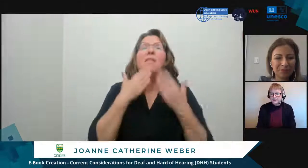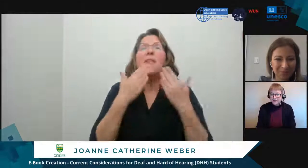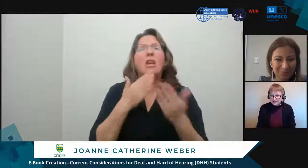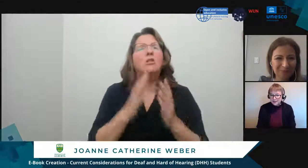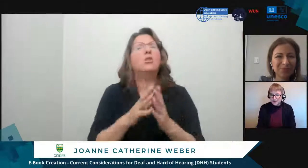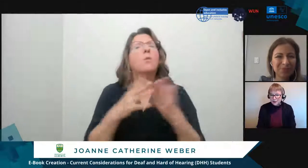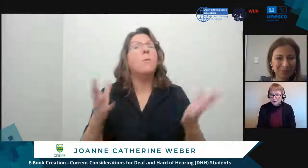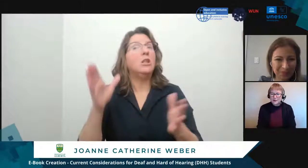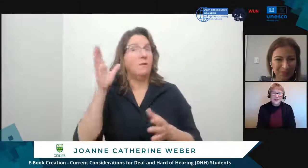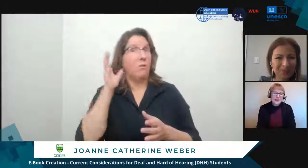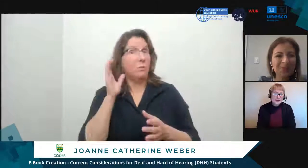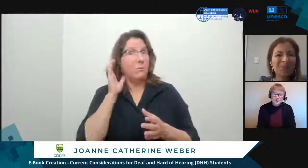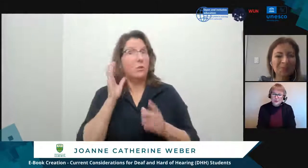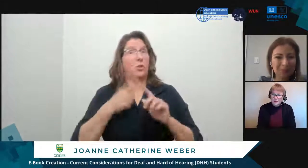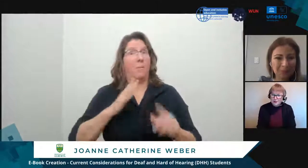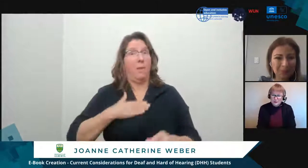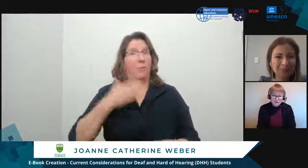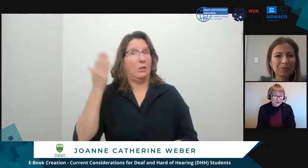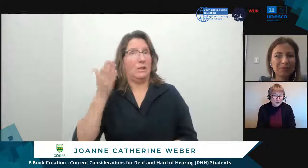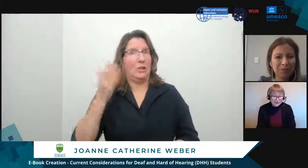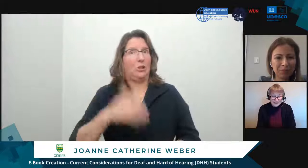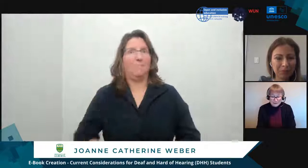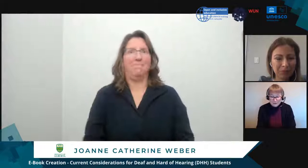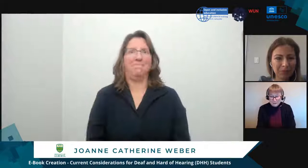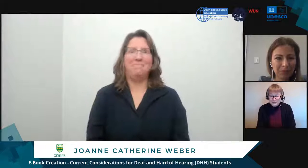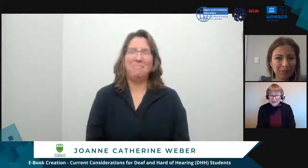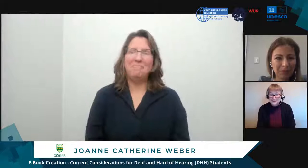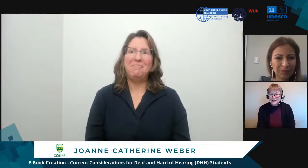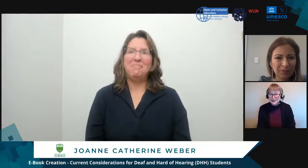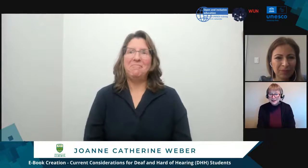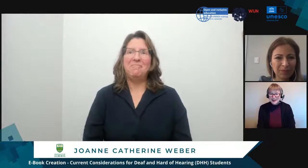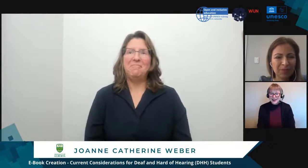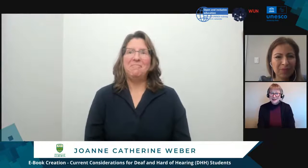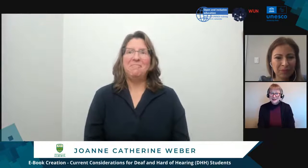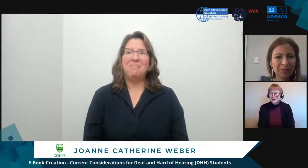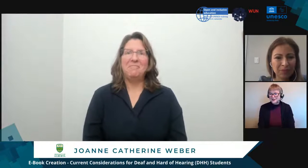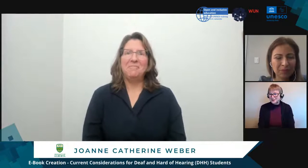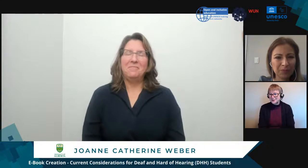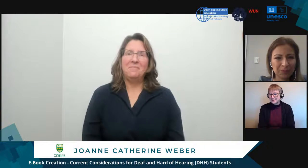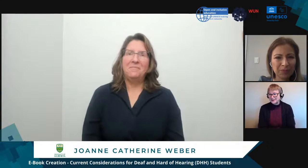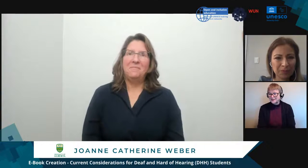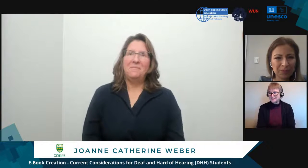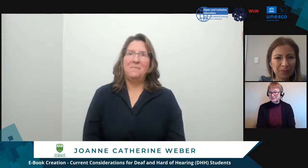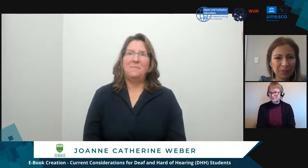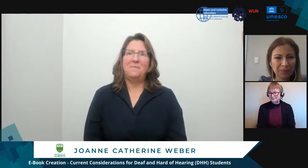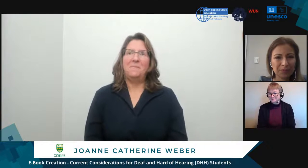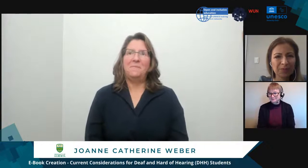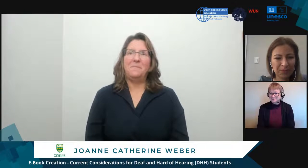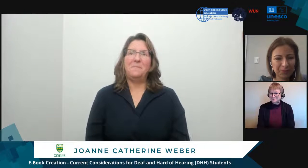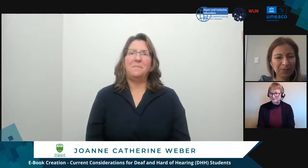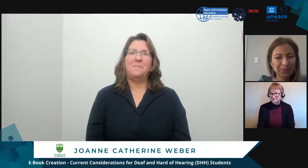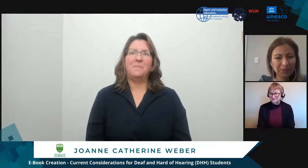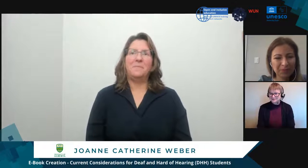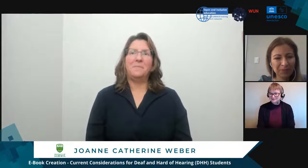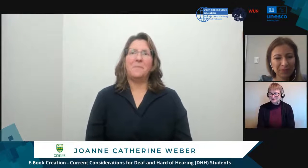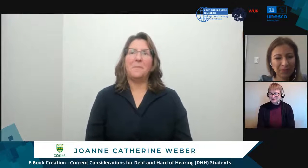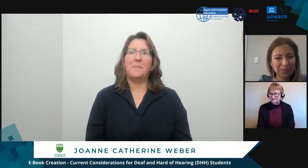globally. That's the goal. But thank you so much for listening to my presentation, and thanks to the organizers.